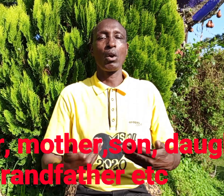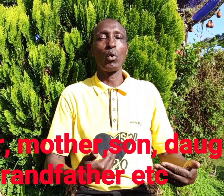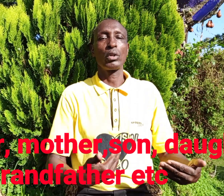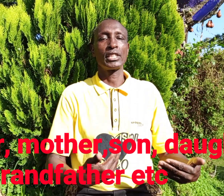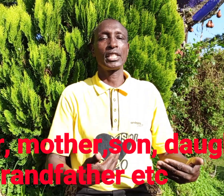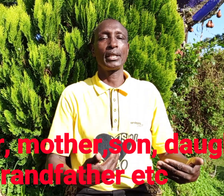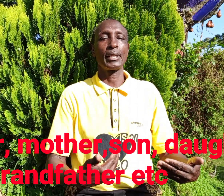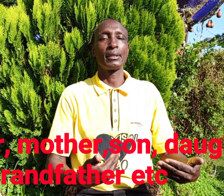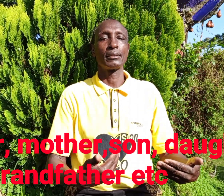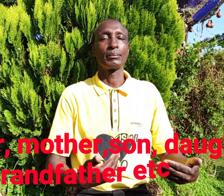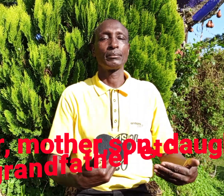lagok children.